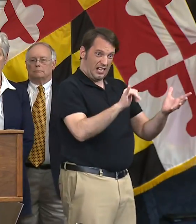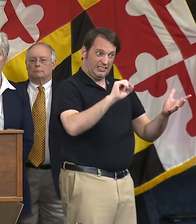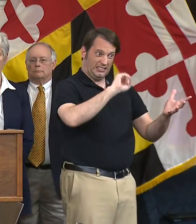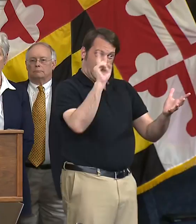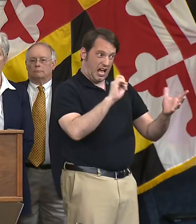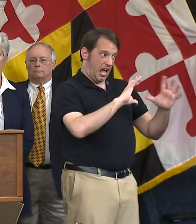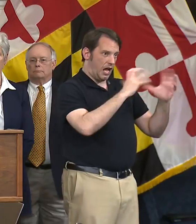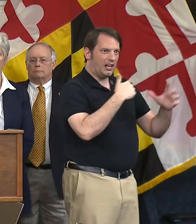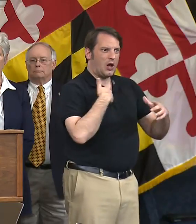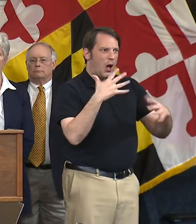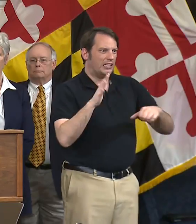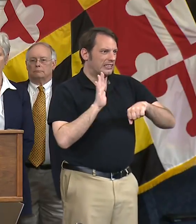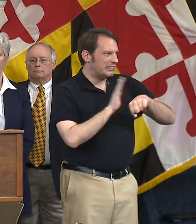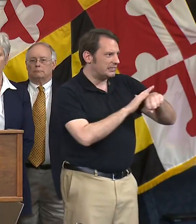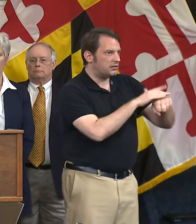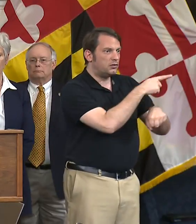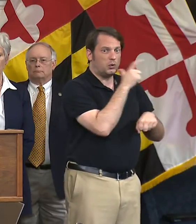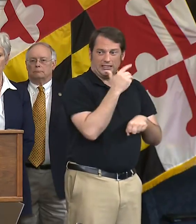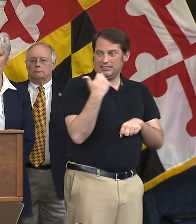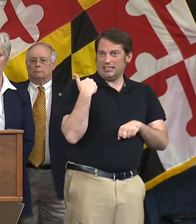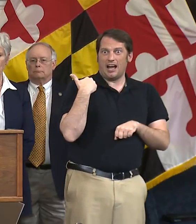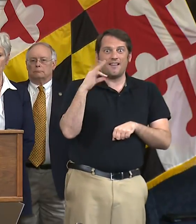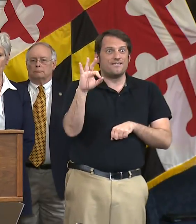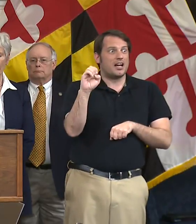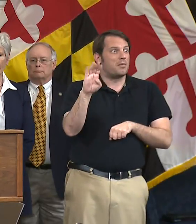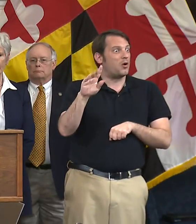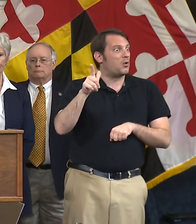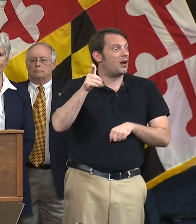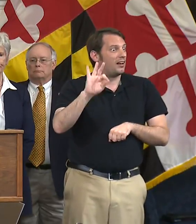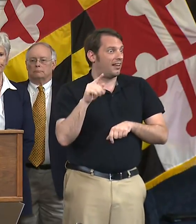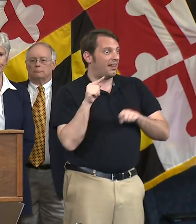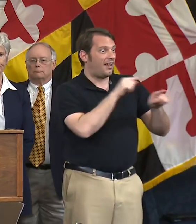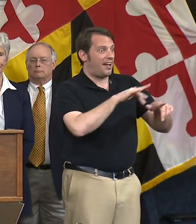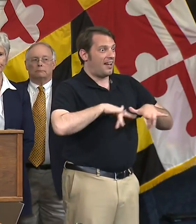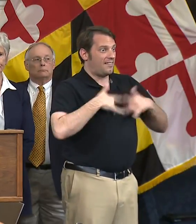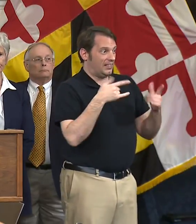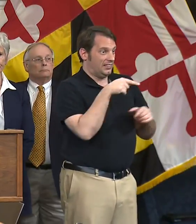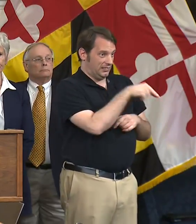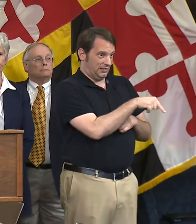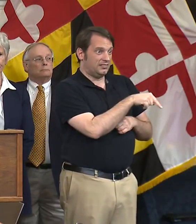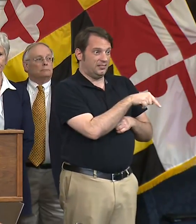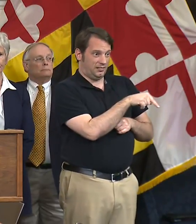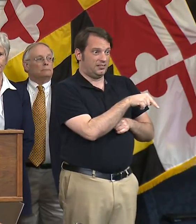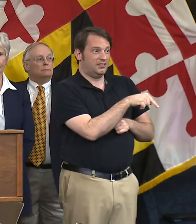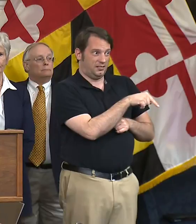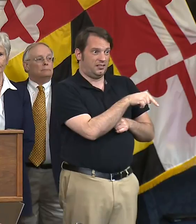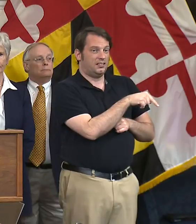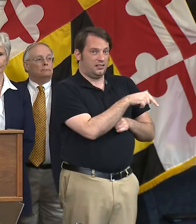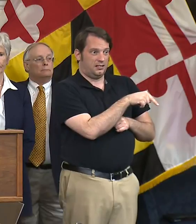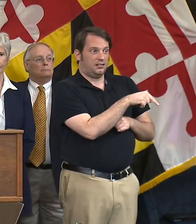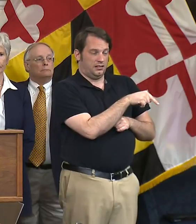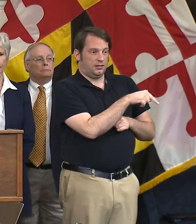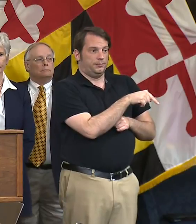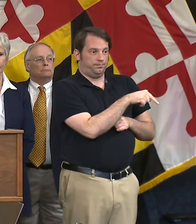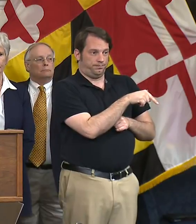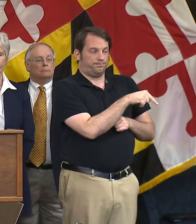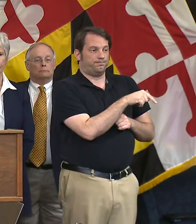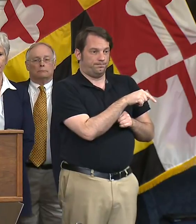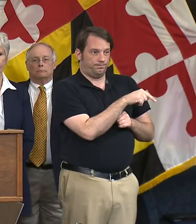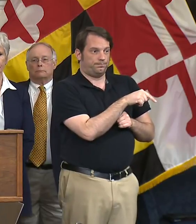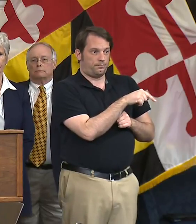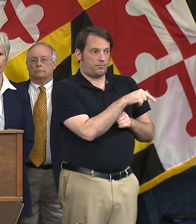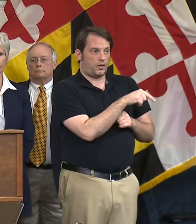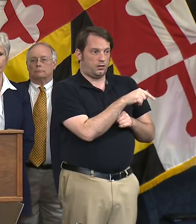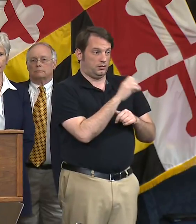29th, at the Village at Rockville between noon and 6 p.m. to immediately contact your